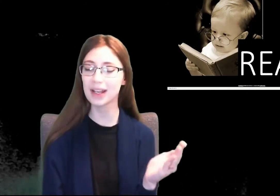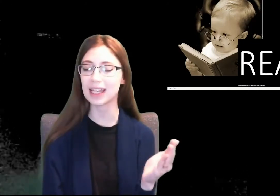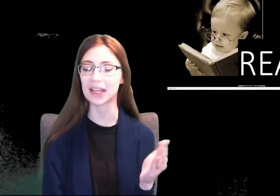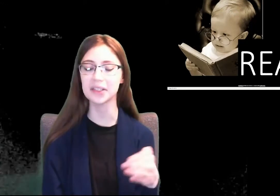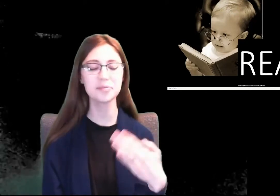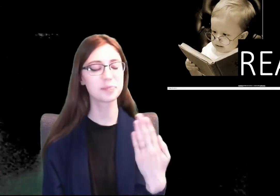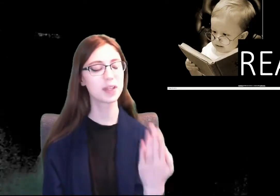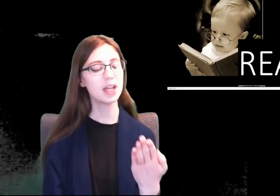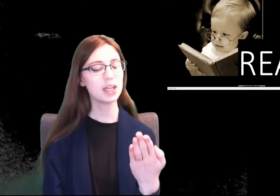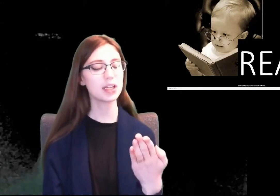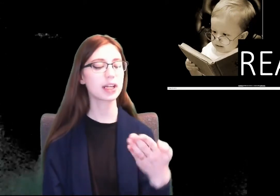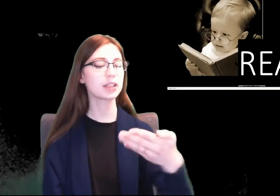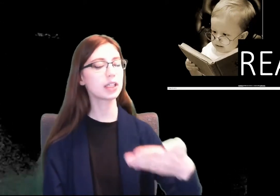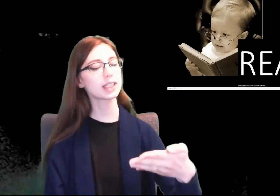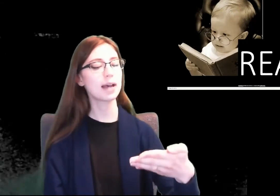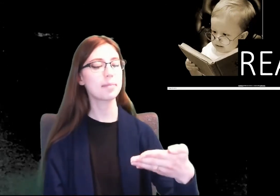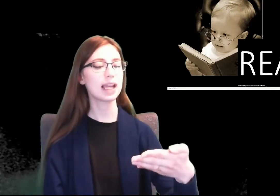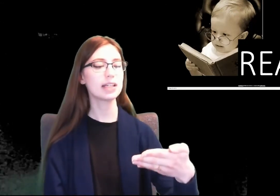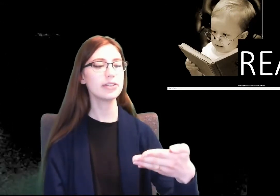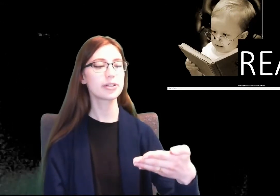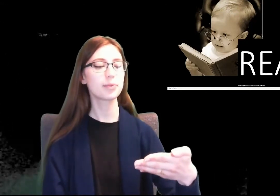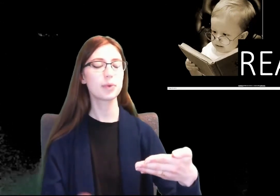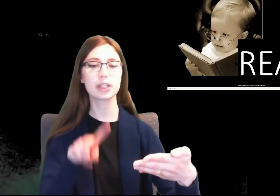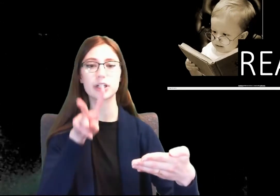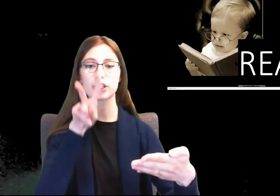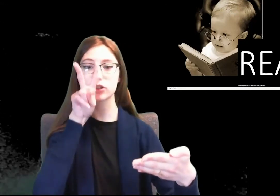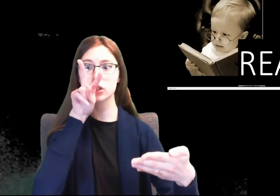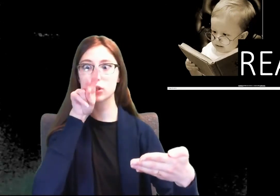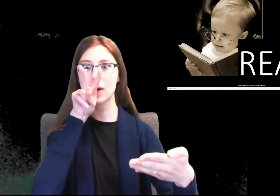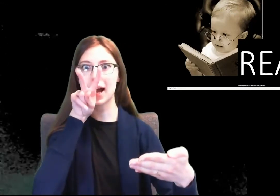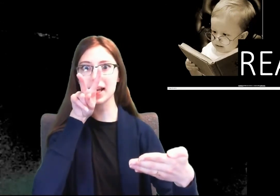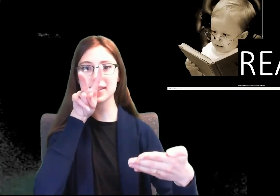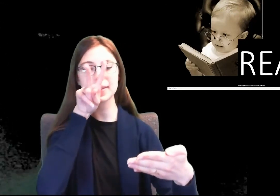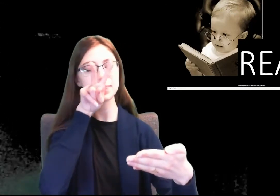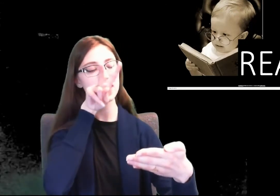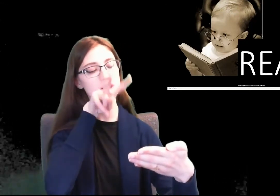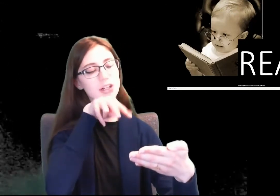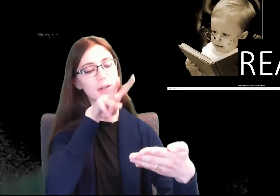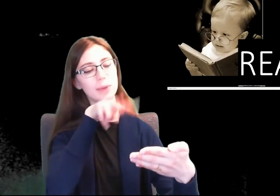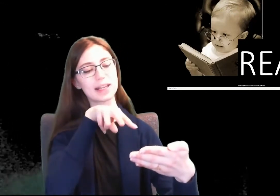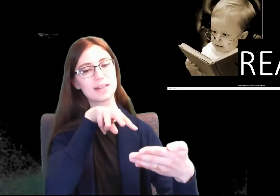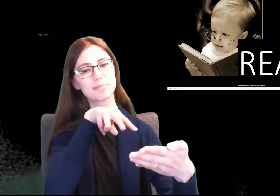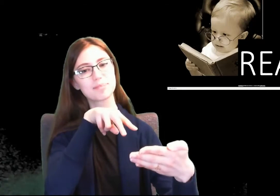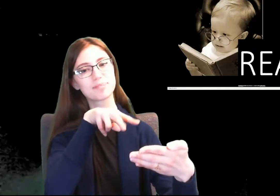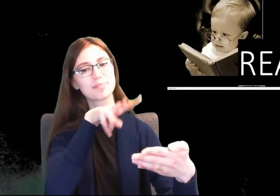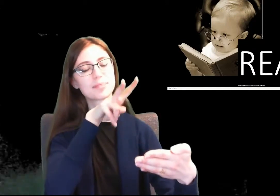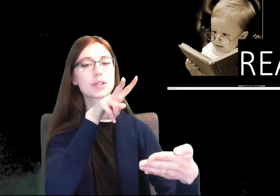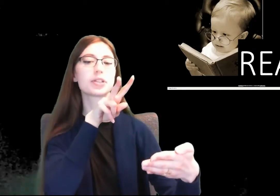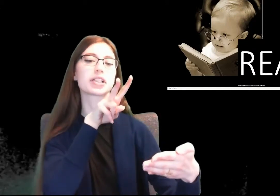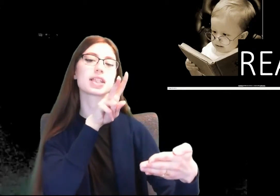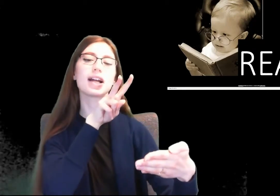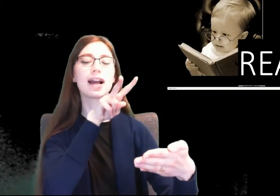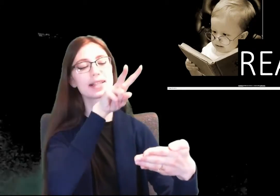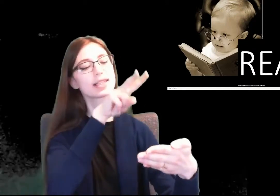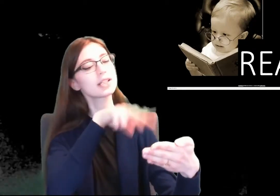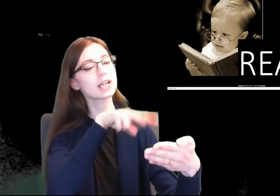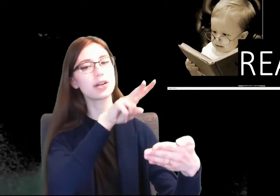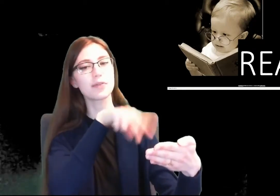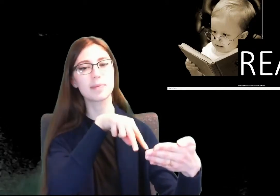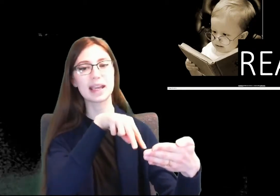Again, you're going to look at that page with your two eyes and you're going to read it. So just your eyes looking over a